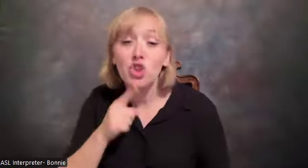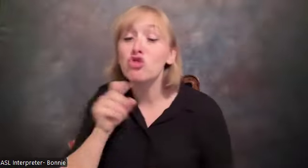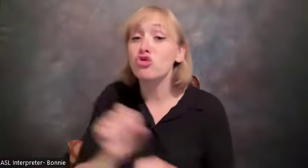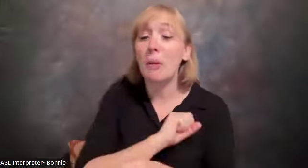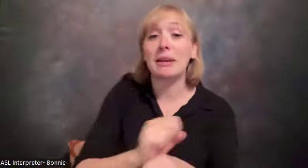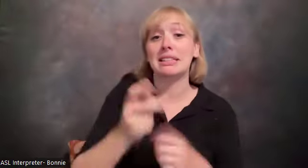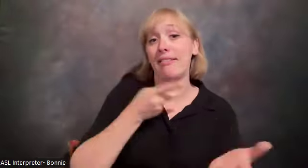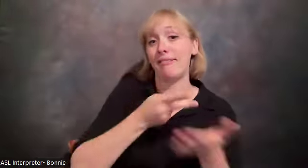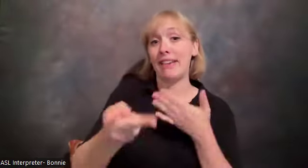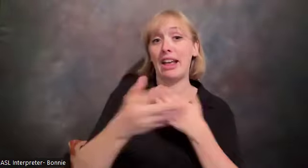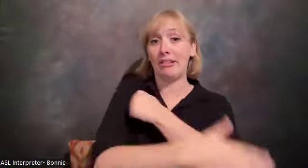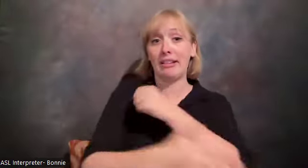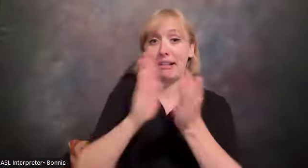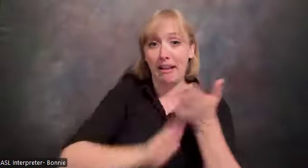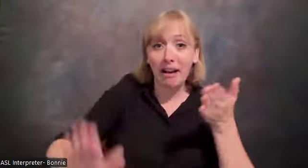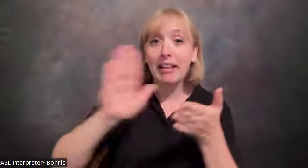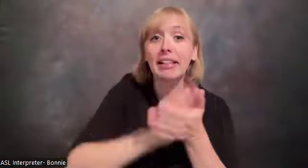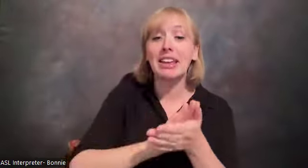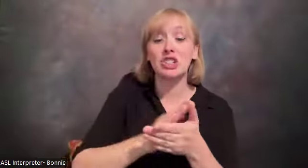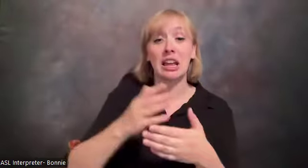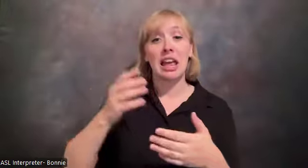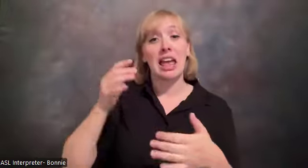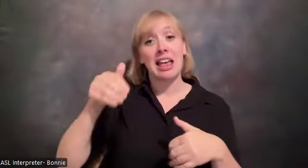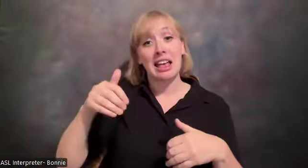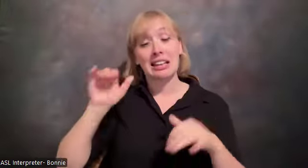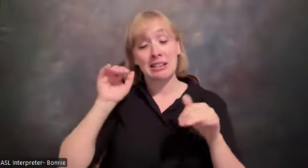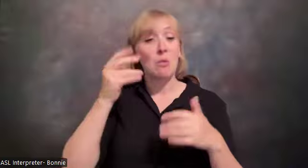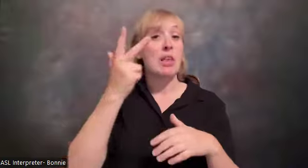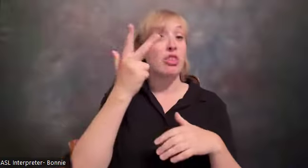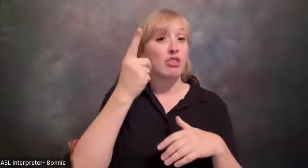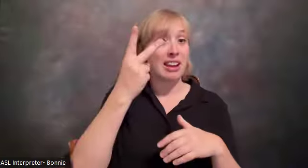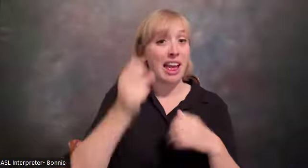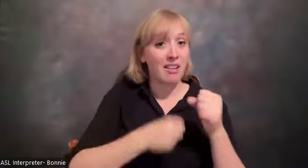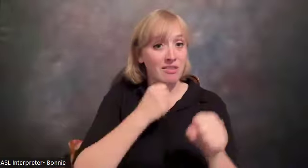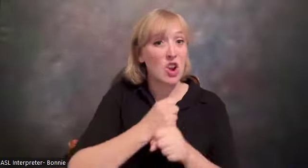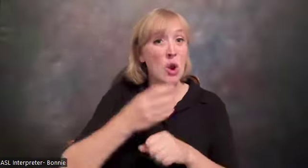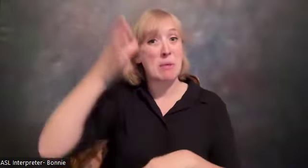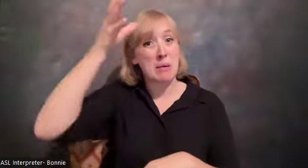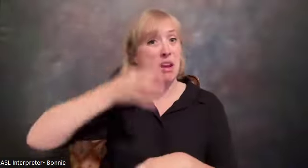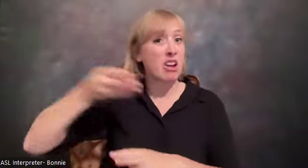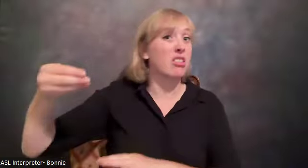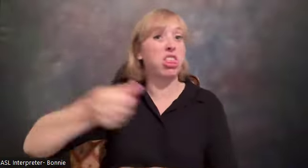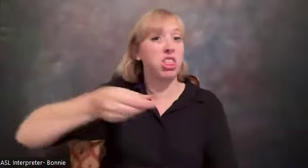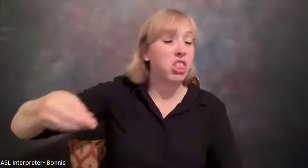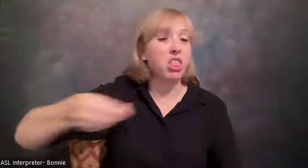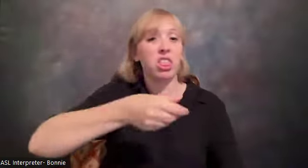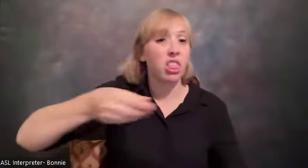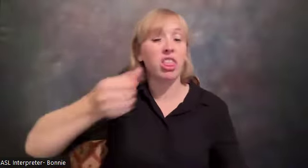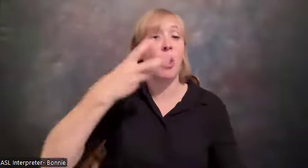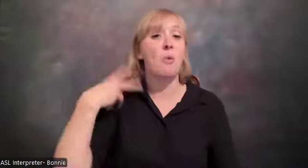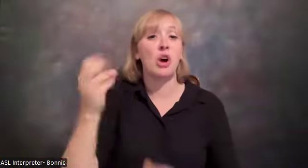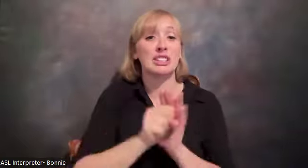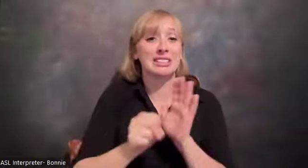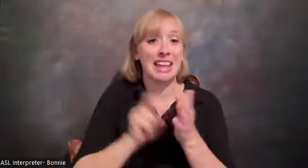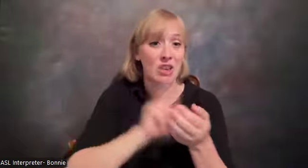of college. I'd spent 3.5 years on my parents' money at Washington State University, and I'd gotten about 10 credits. And at any given time,